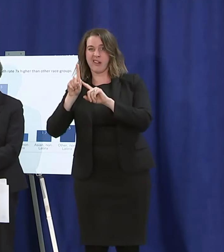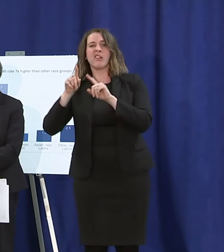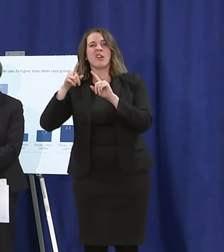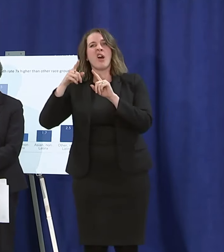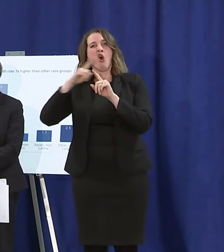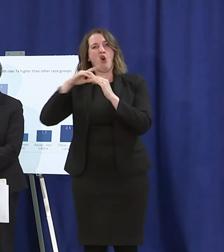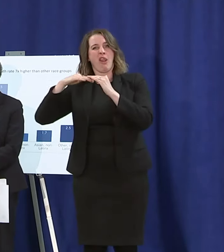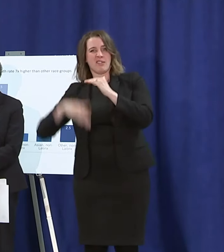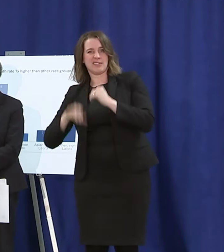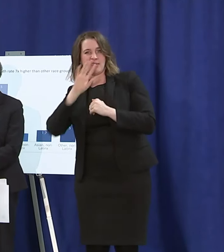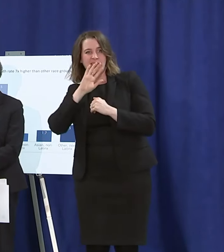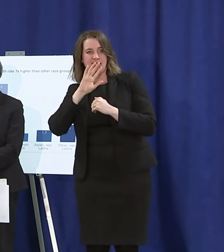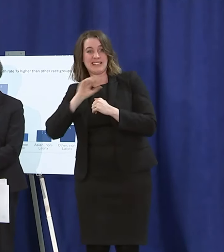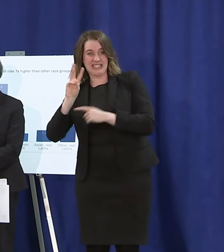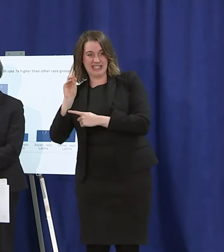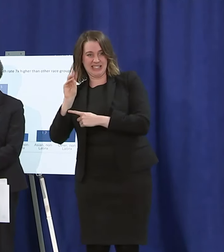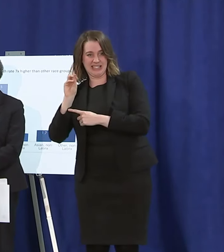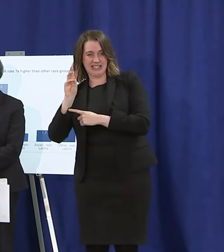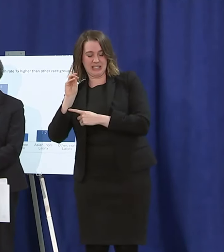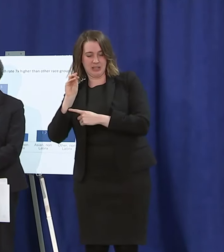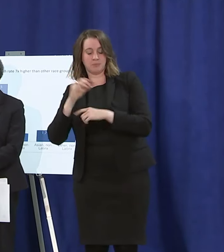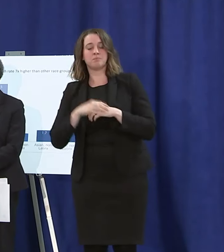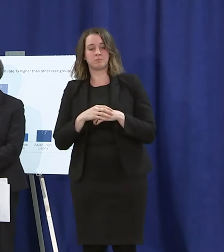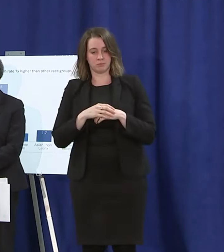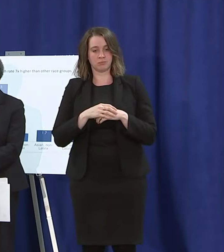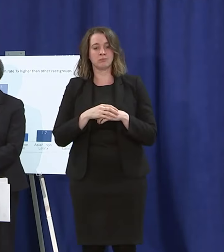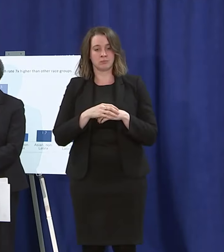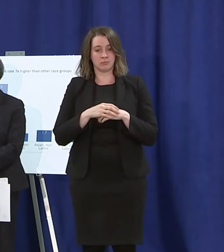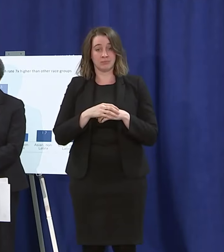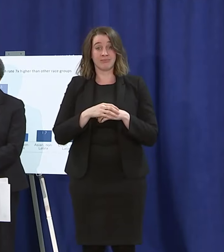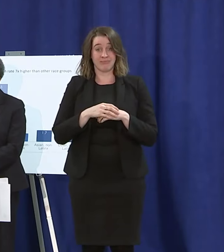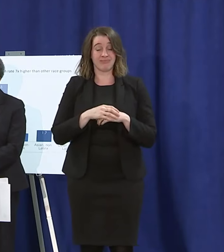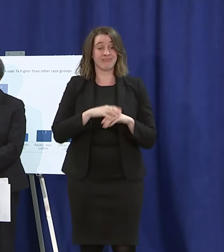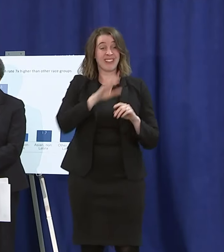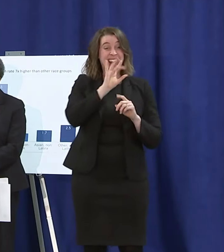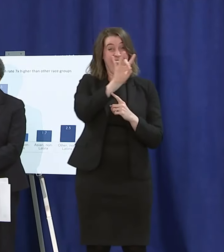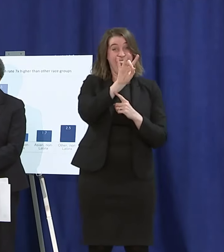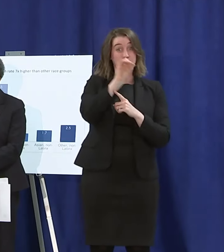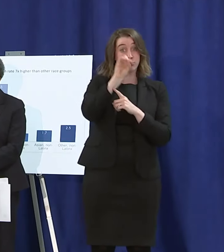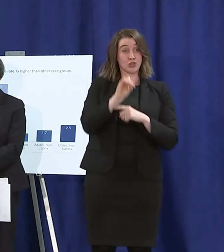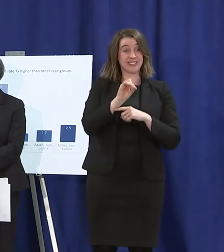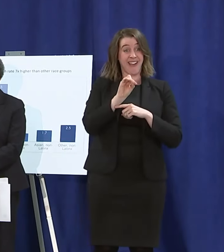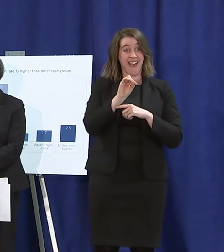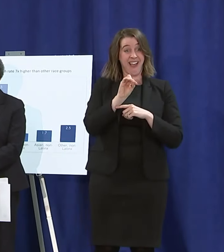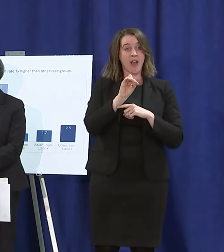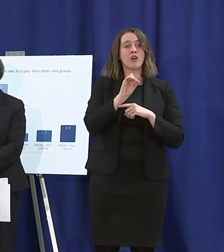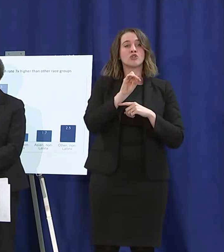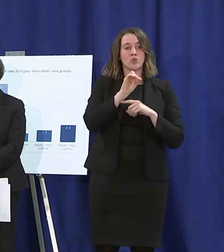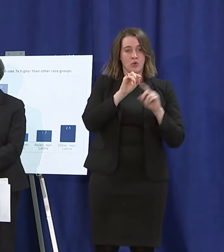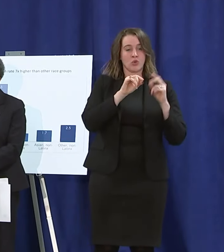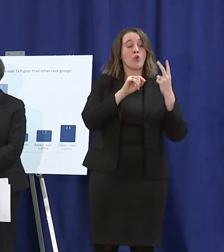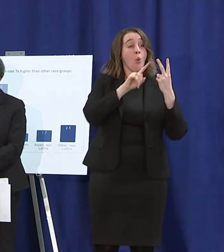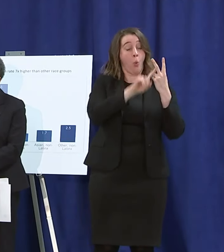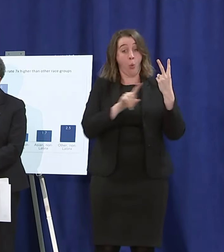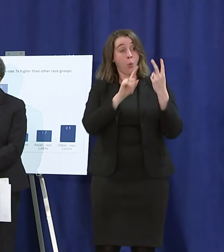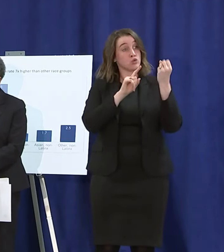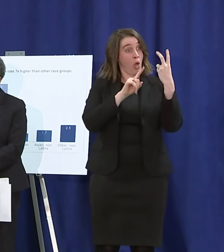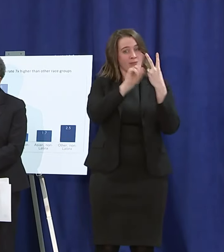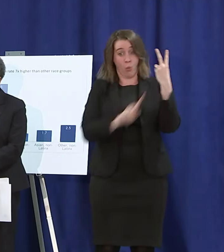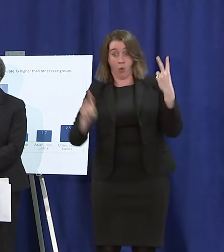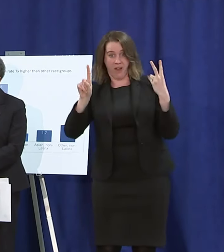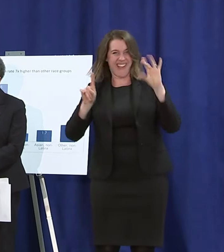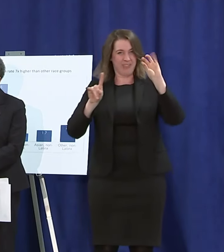1 in 12 Chicagoans, 8%, is over the age of 70. But almost 1/3